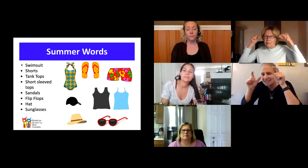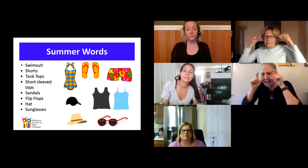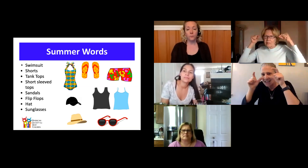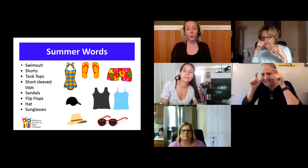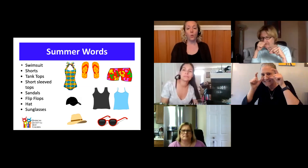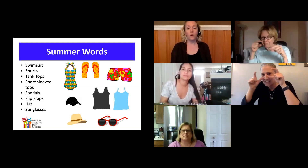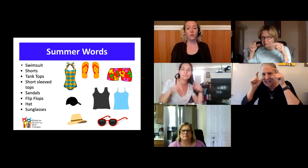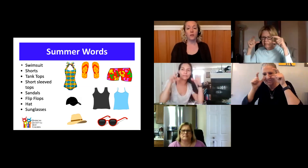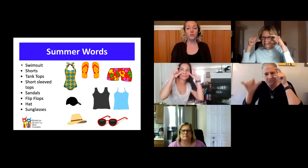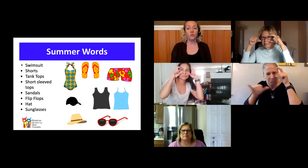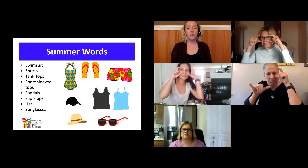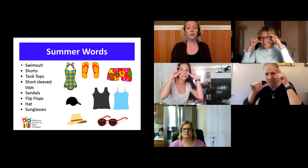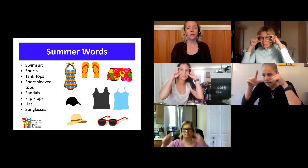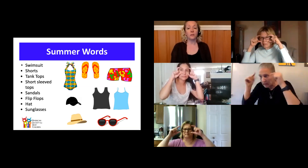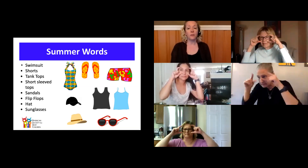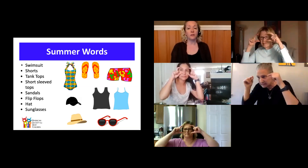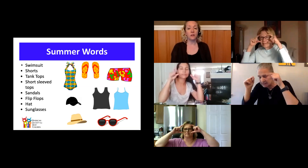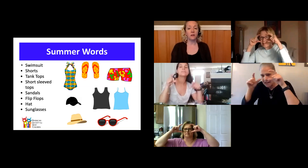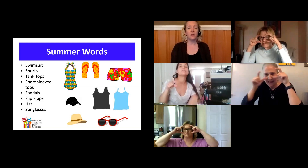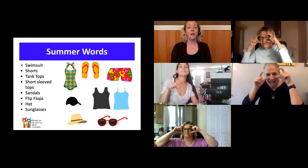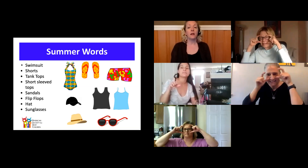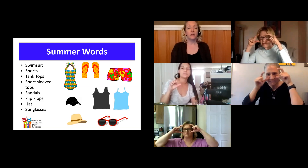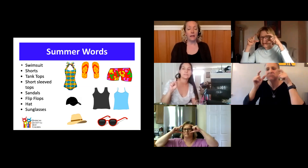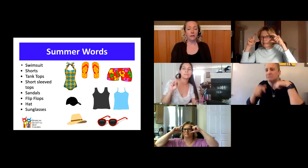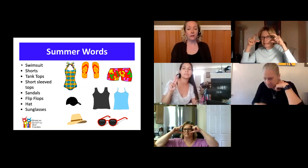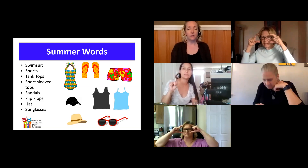again, spelling sun, glasses.